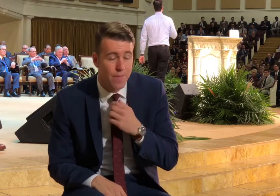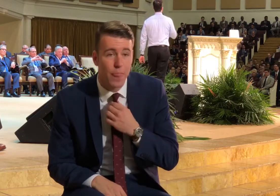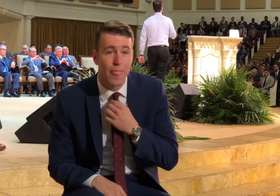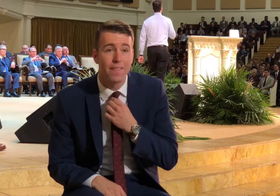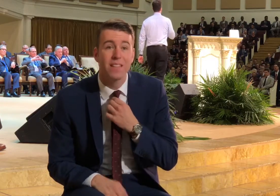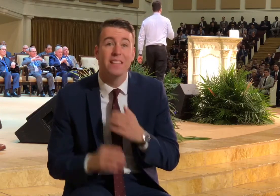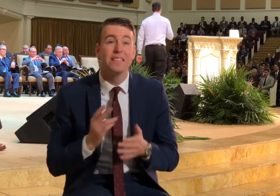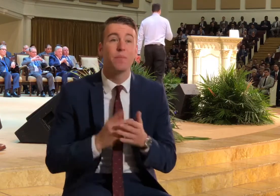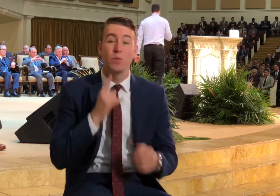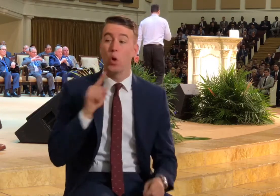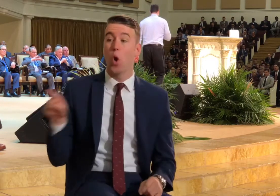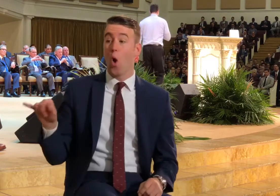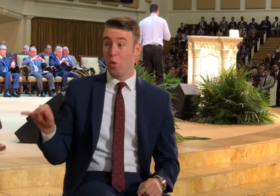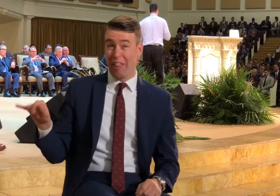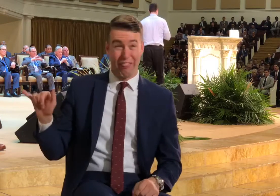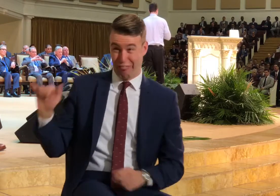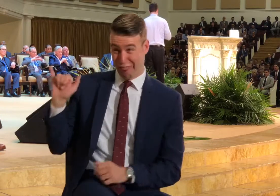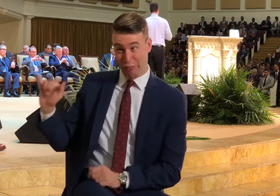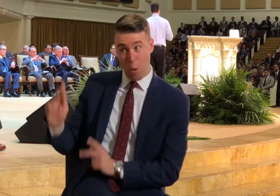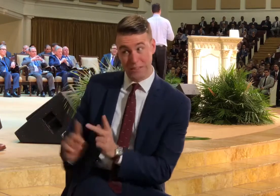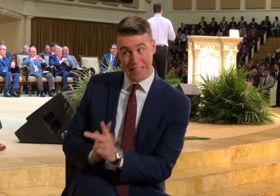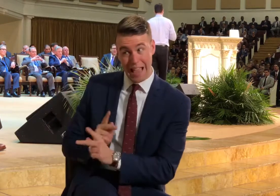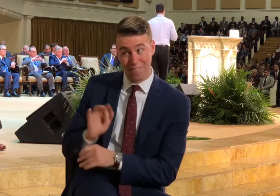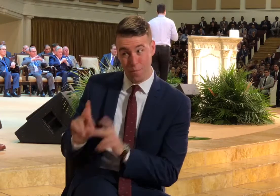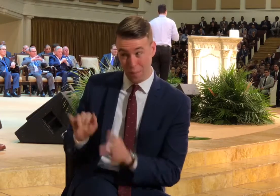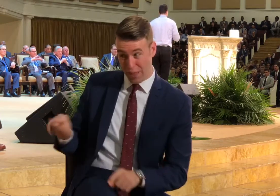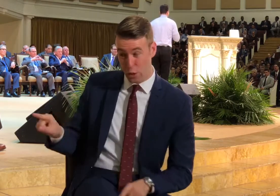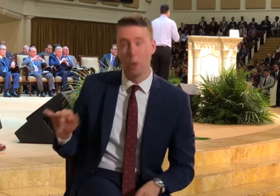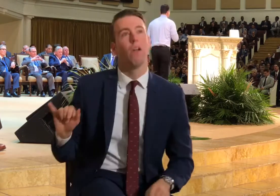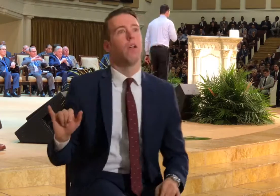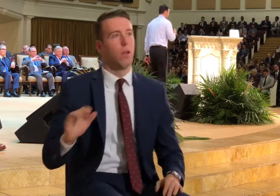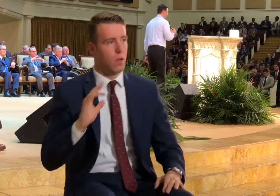You're one of those people.